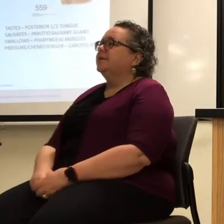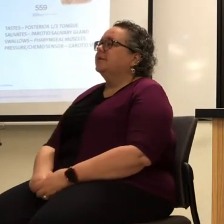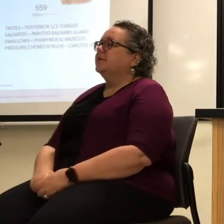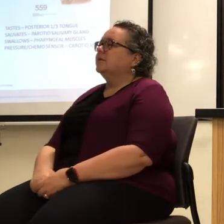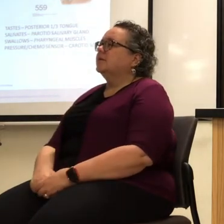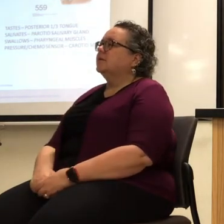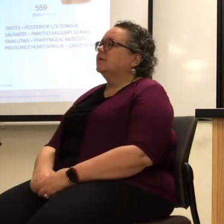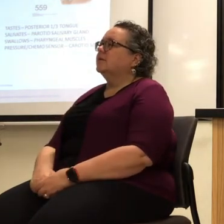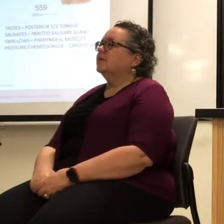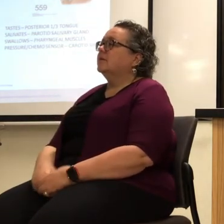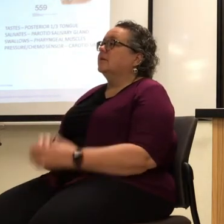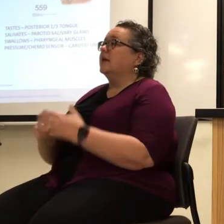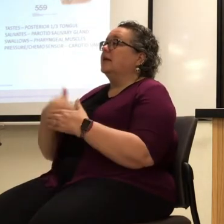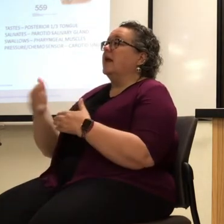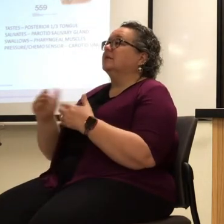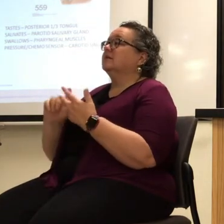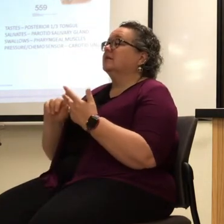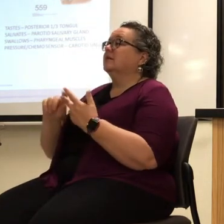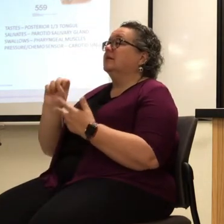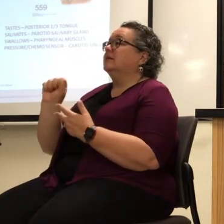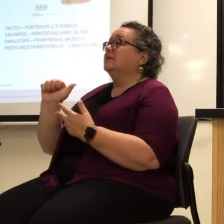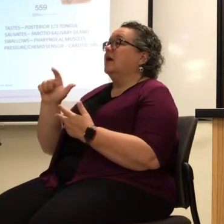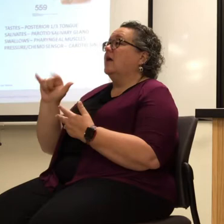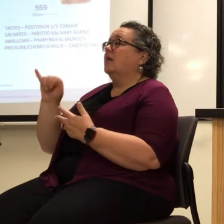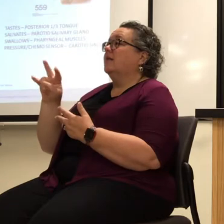The next thing is salivates.